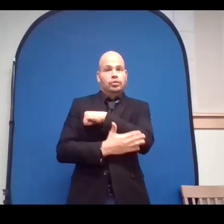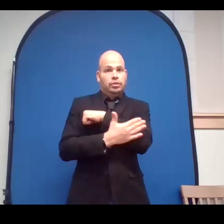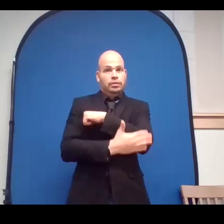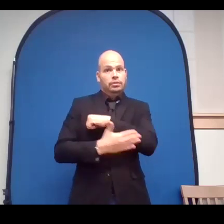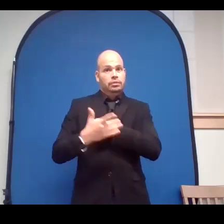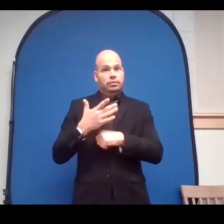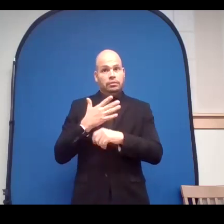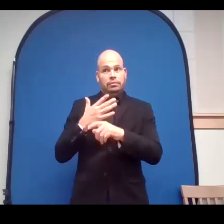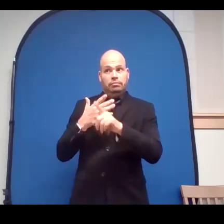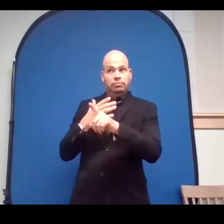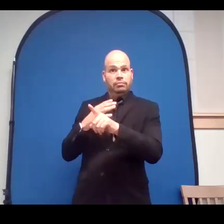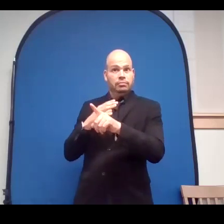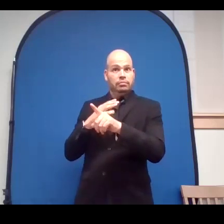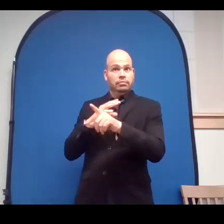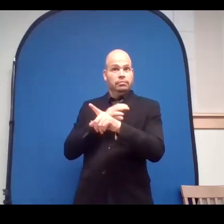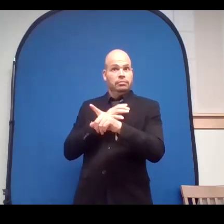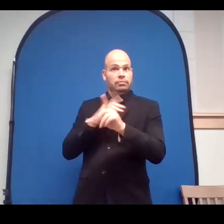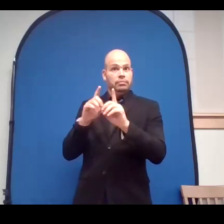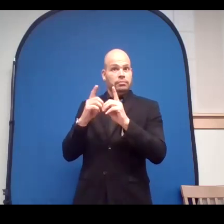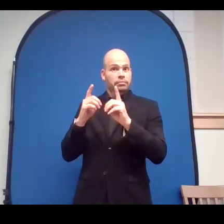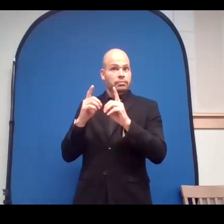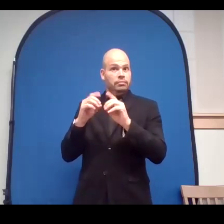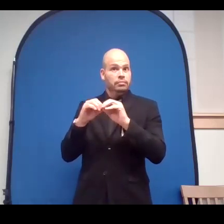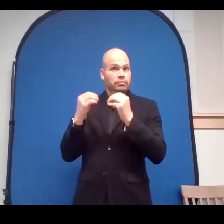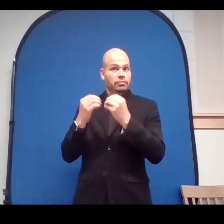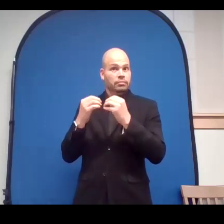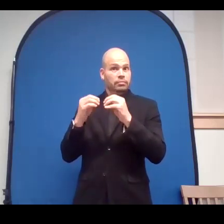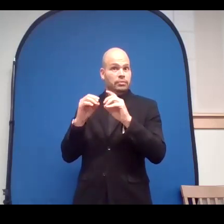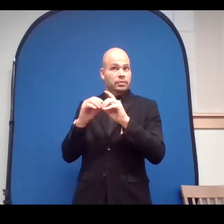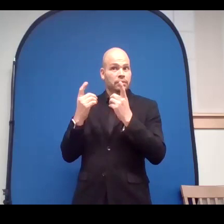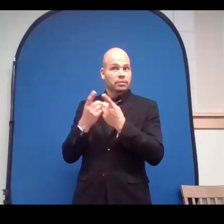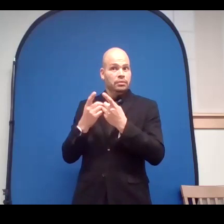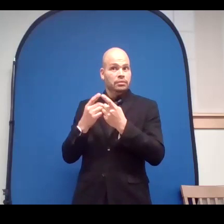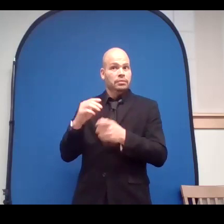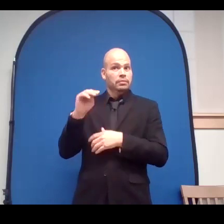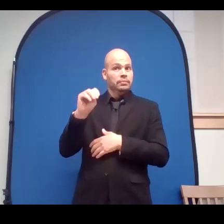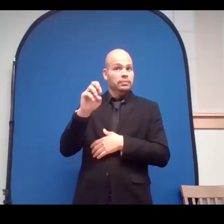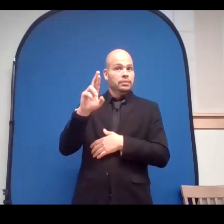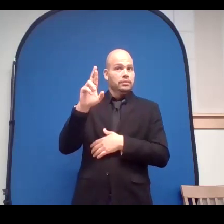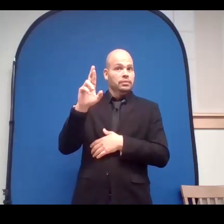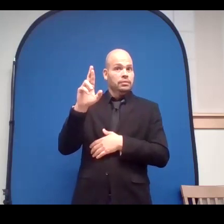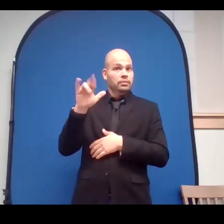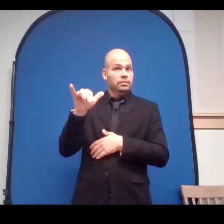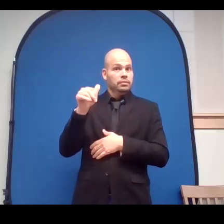Sergeant Sheriff Mary yourself, letting him know about this? Why not?